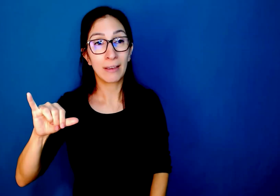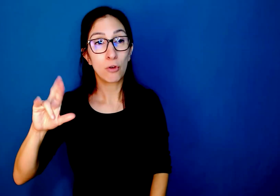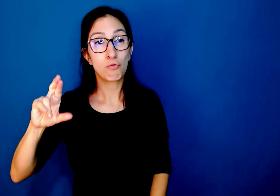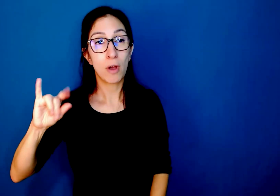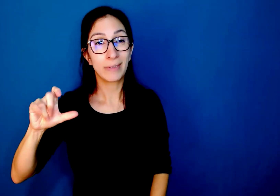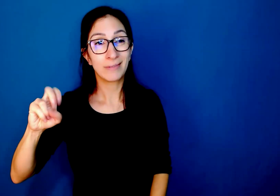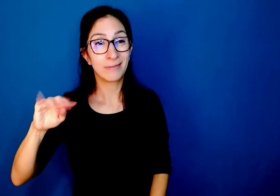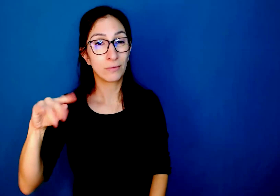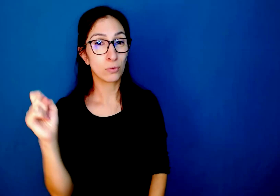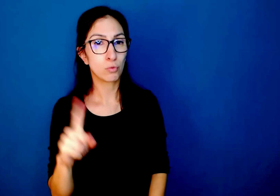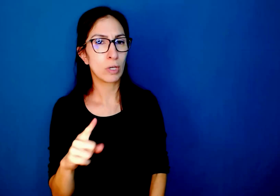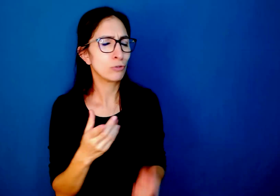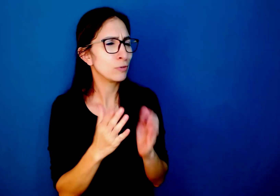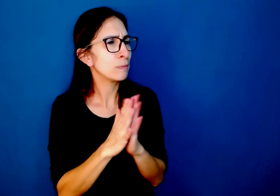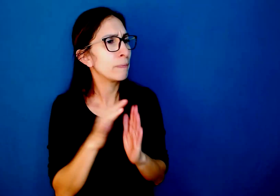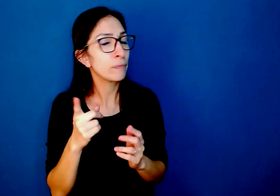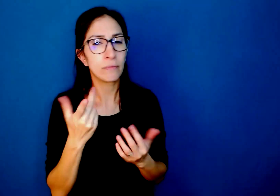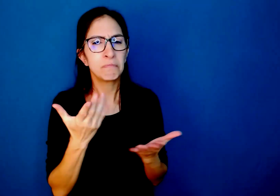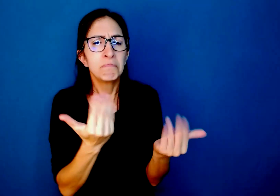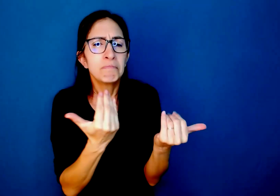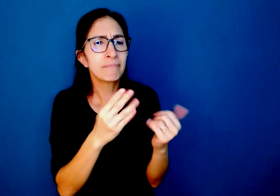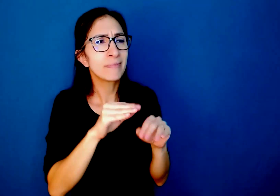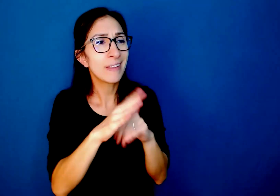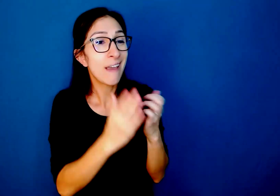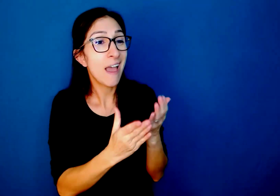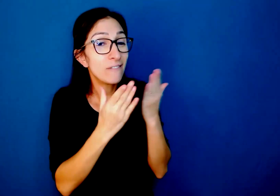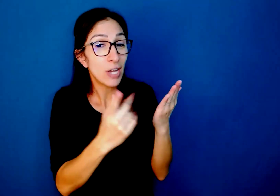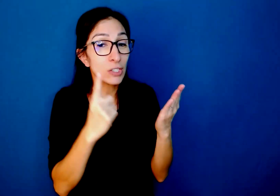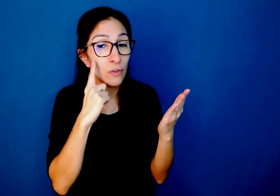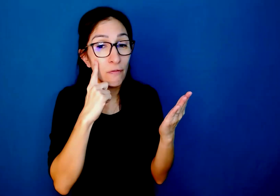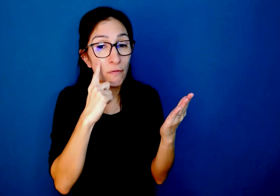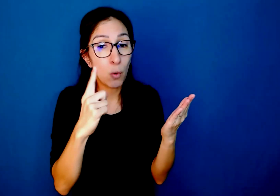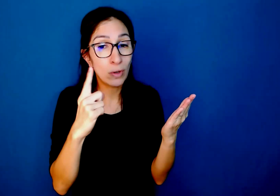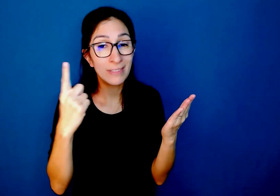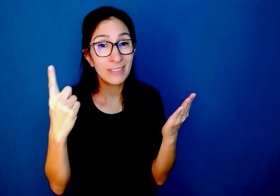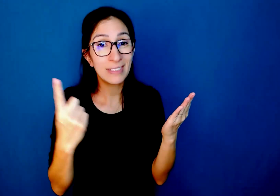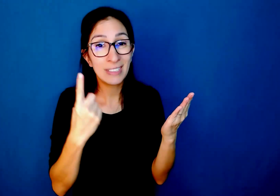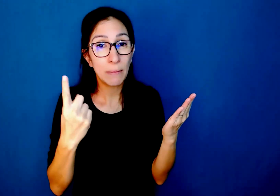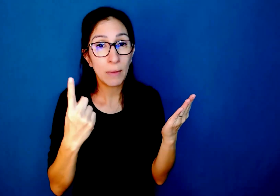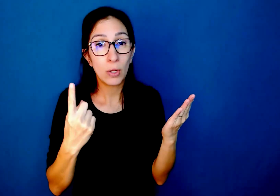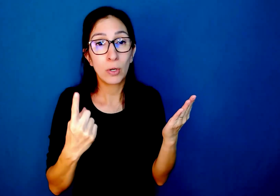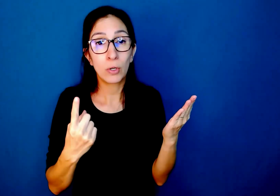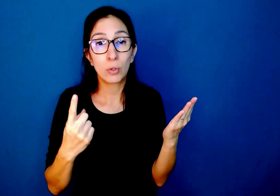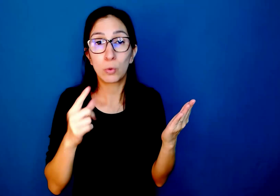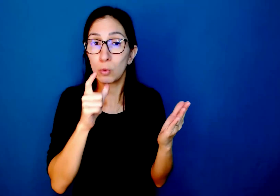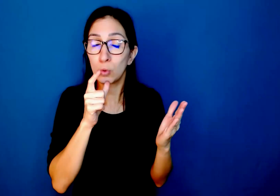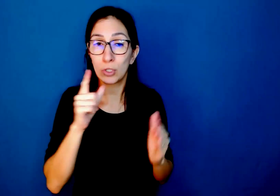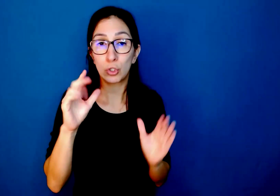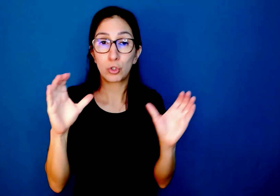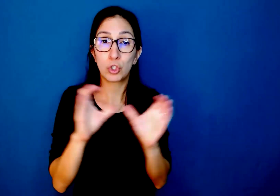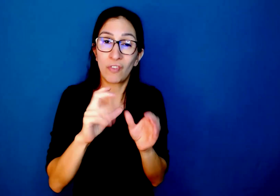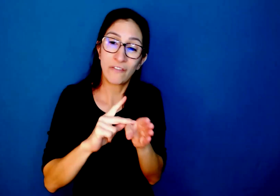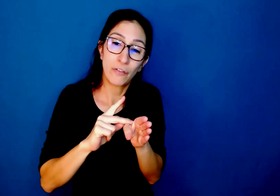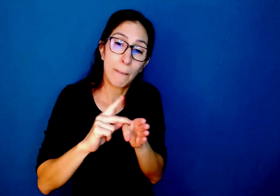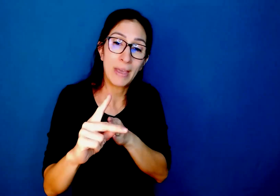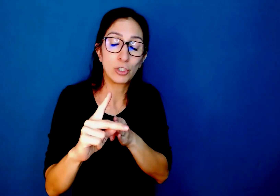what advice would you give to someone who is CPAC? And for anyone in the audience who isn't familiar, that's Certified Professional in Accessibility